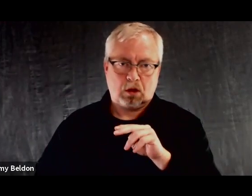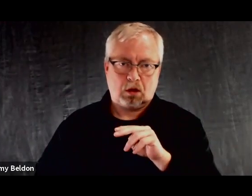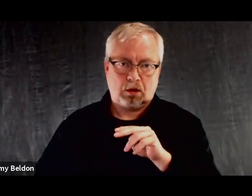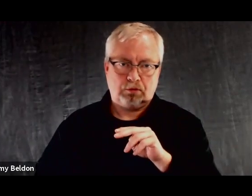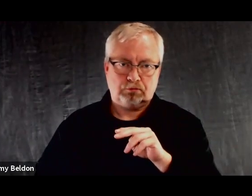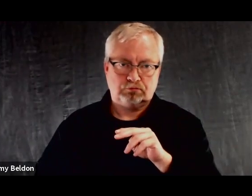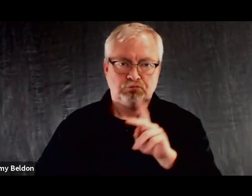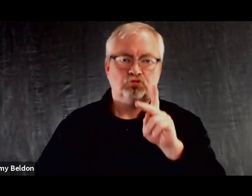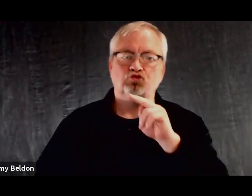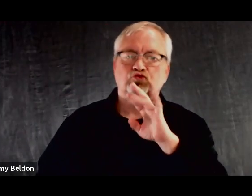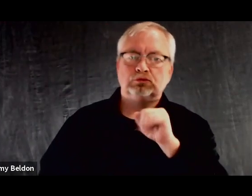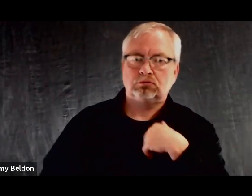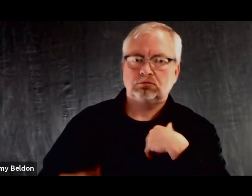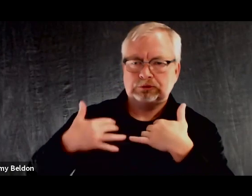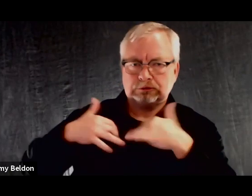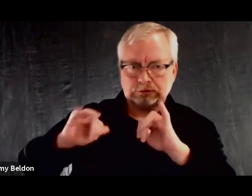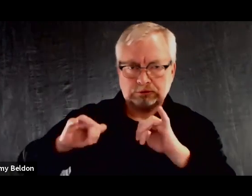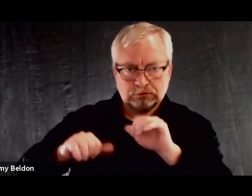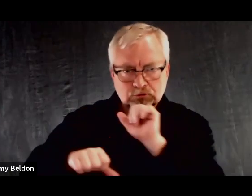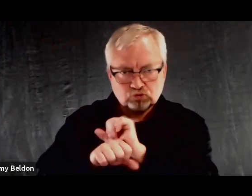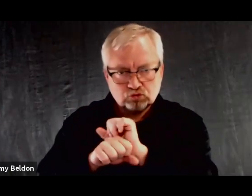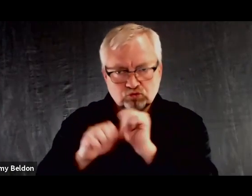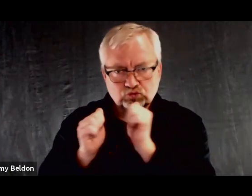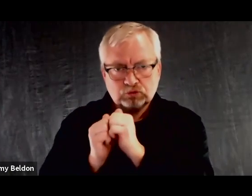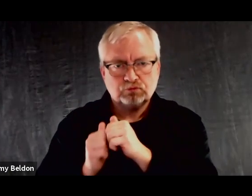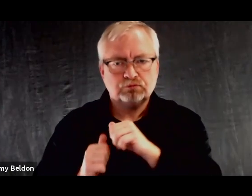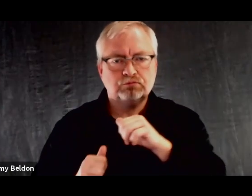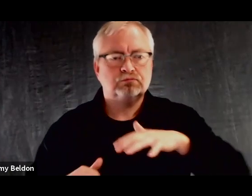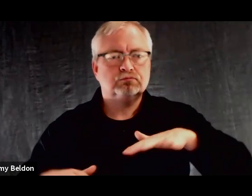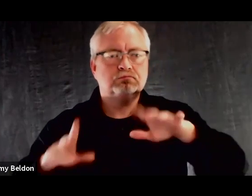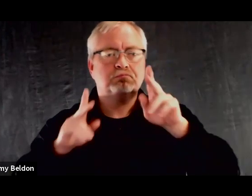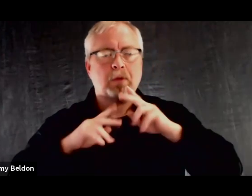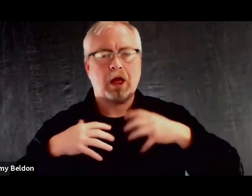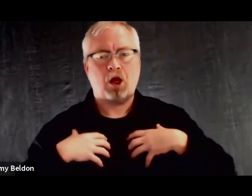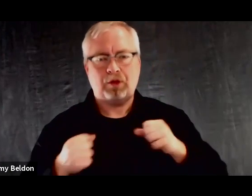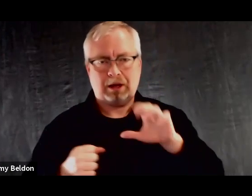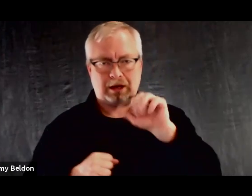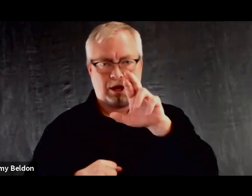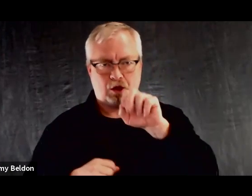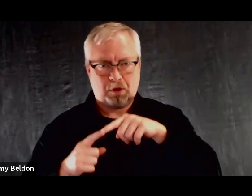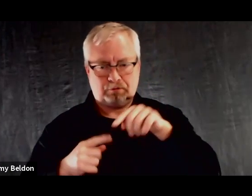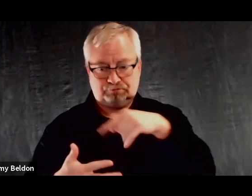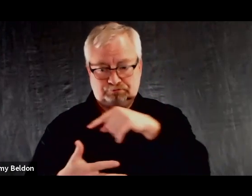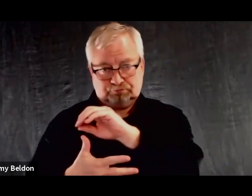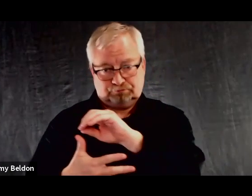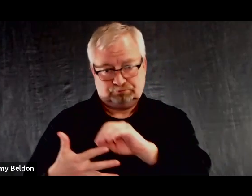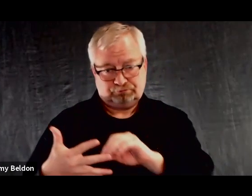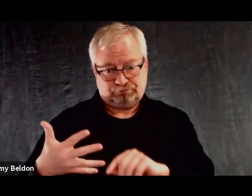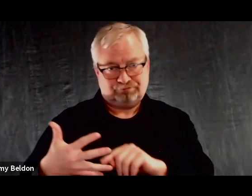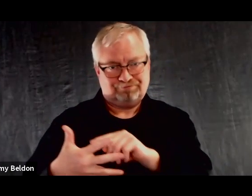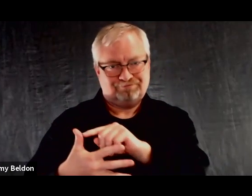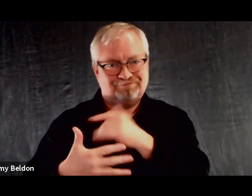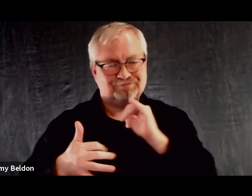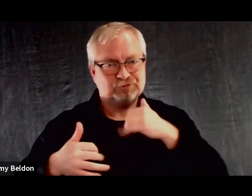But I would say that we're a ways away from that because I think, as you